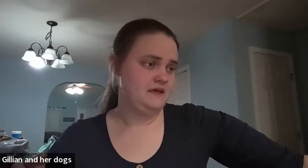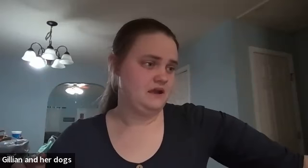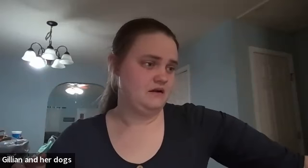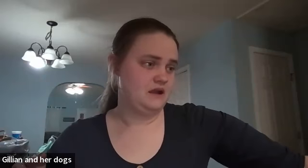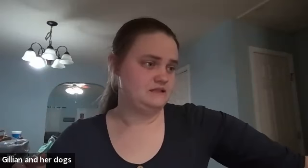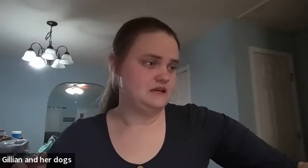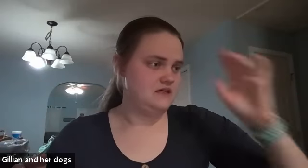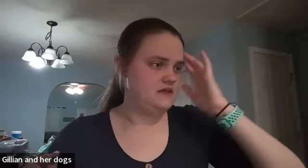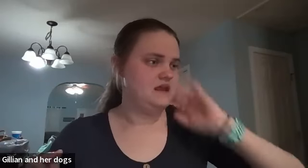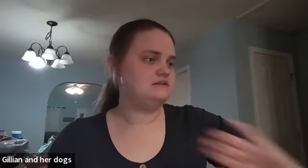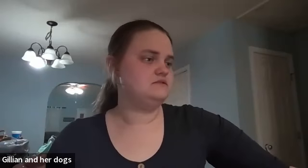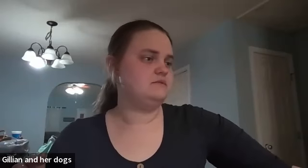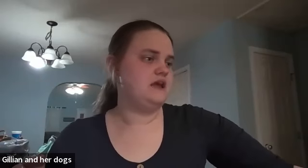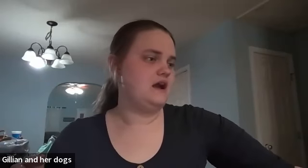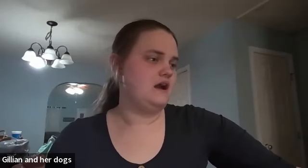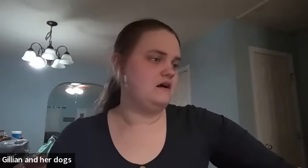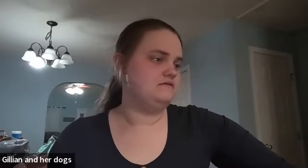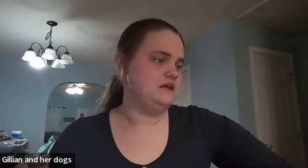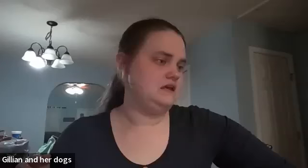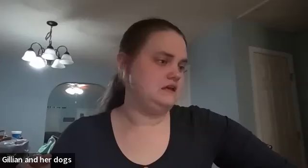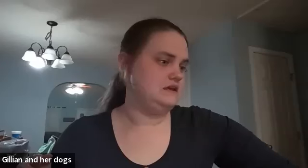all right. The next one we have is,